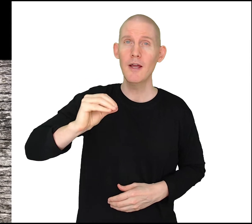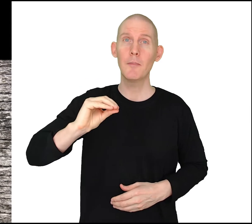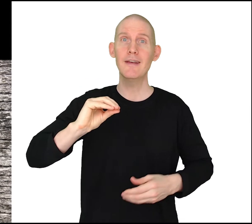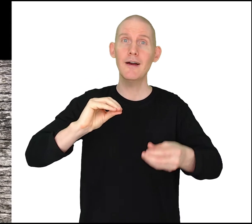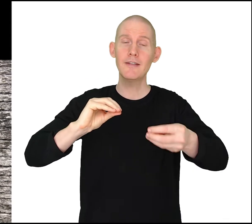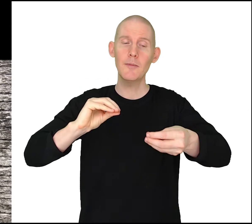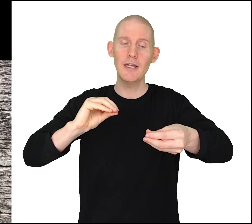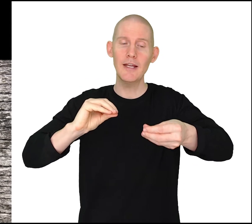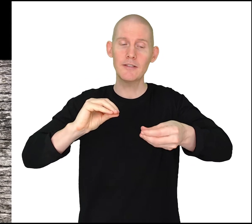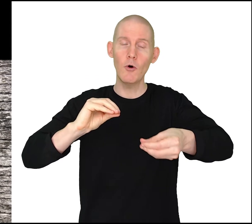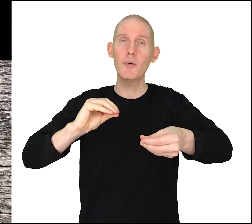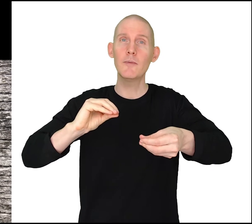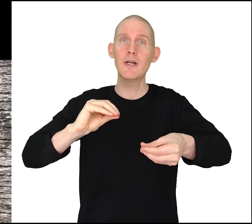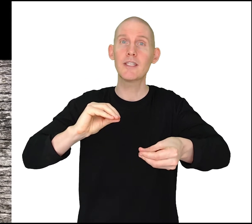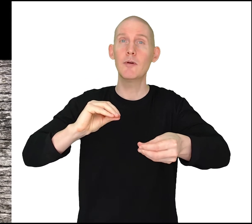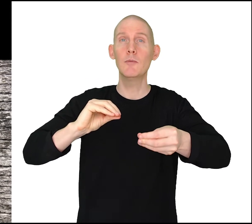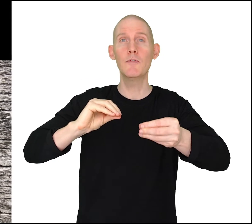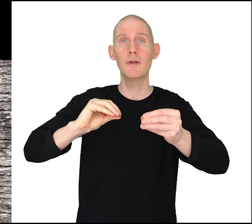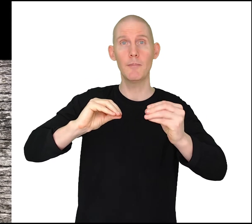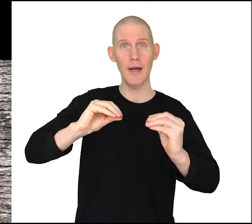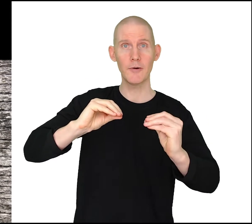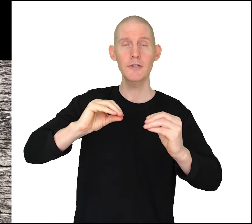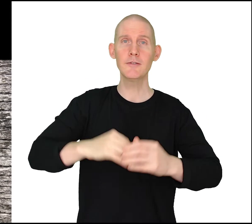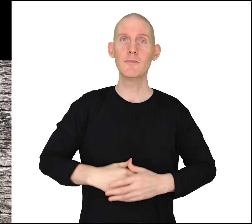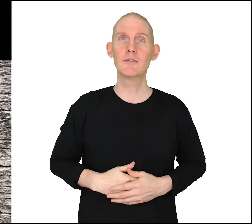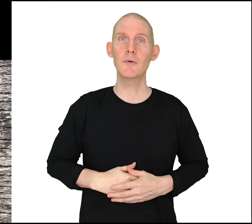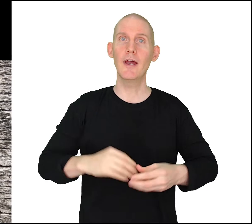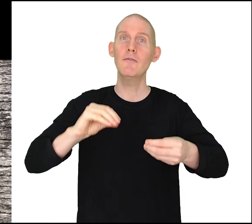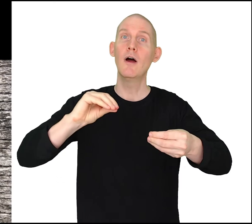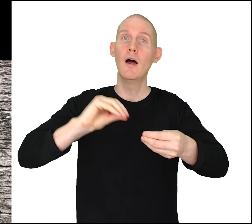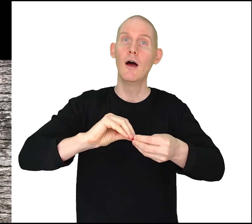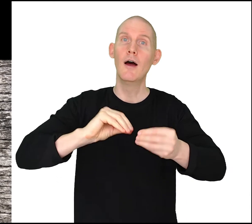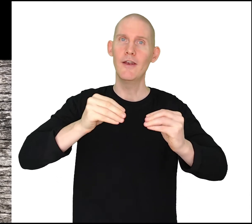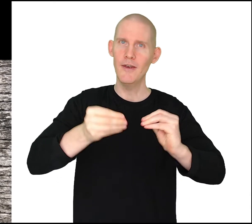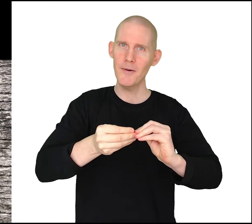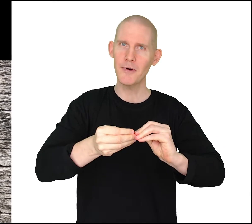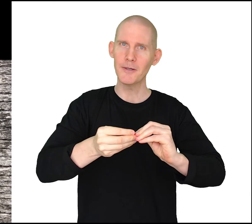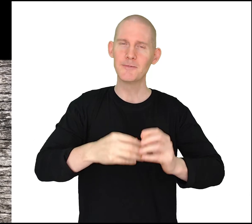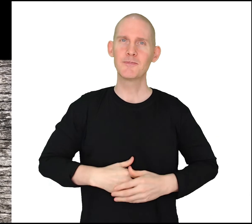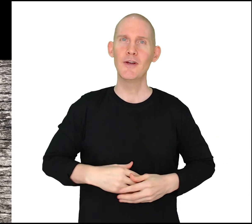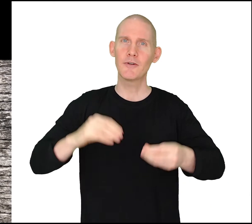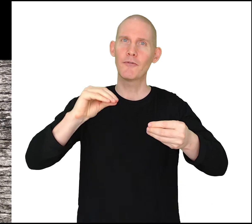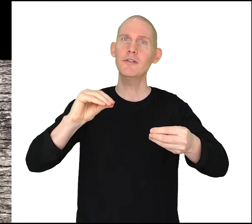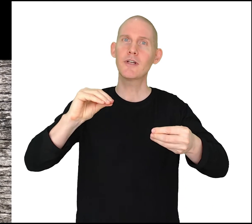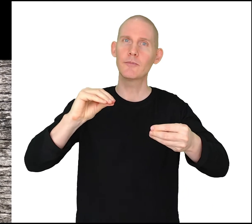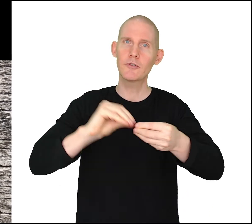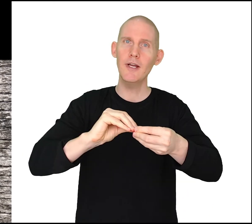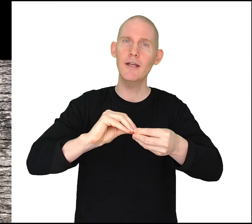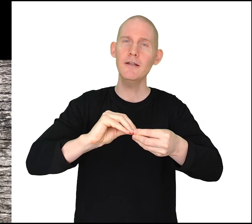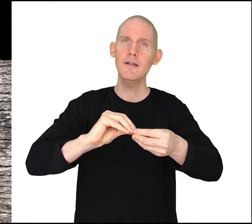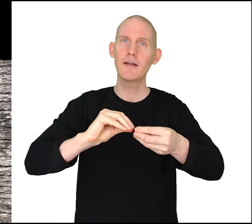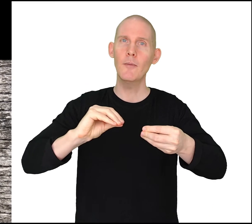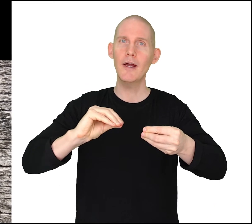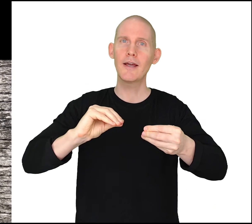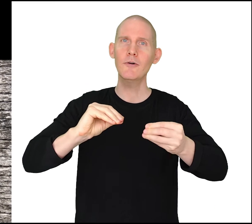forward. My non-dominant hand's open a bit because I'm going to be moving it backwards. So we have number. So first, come straight